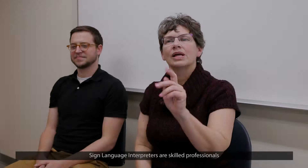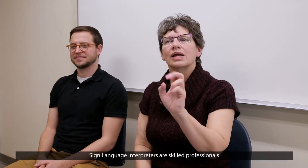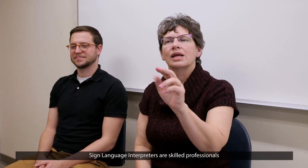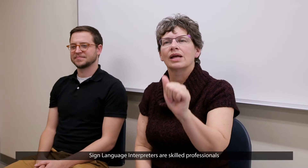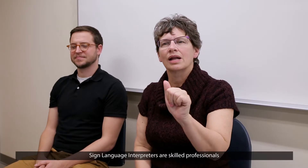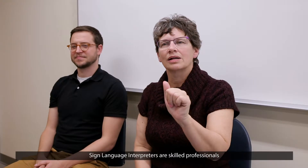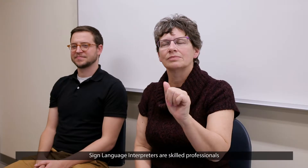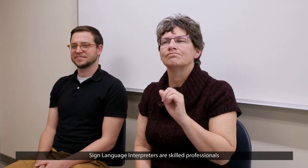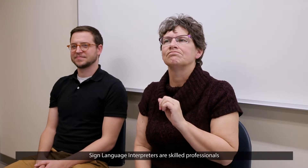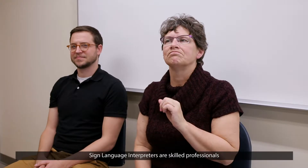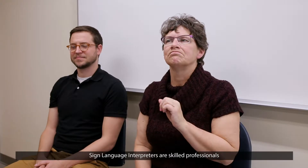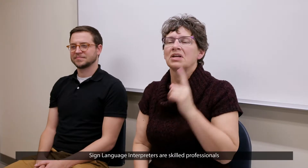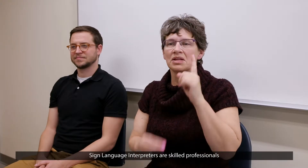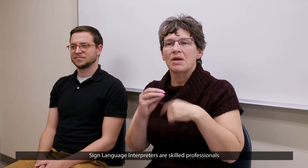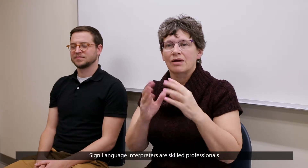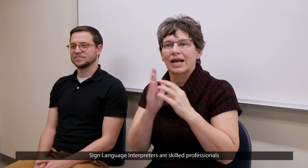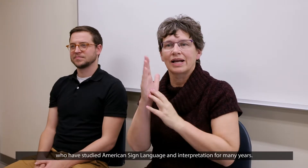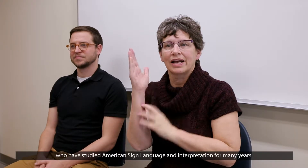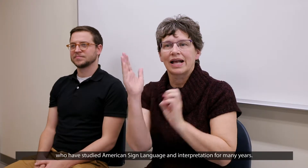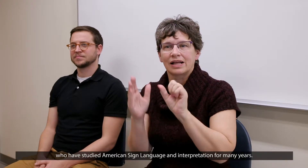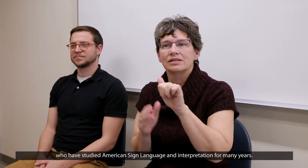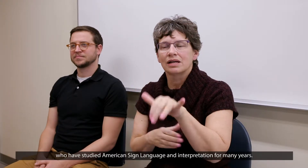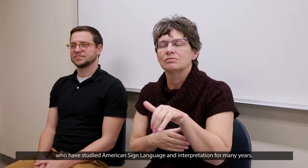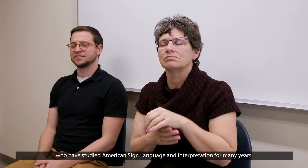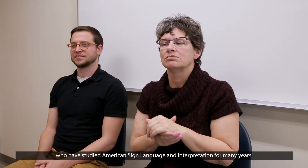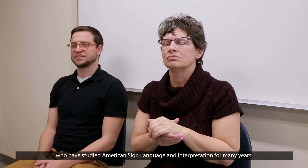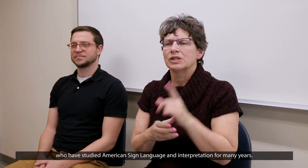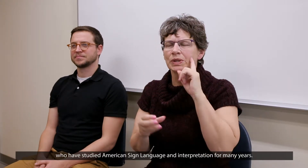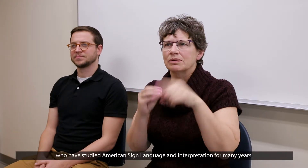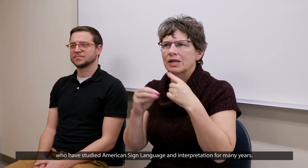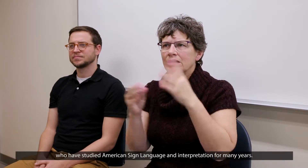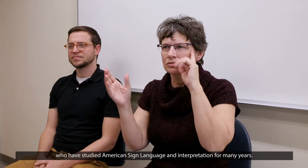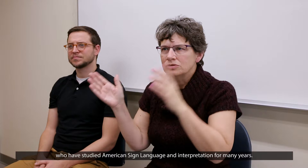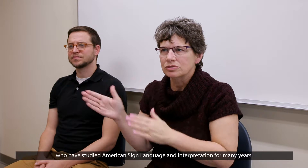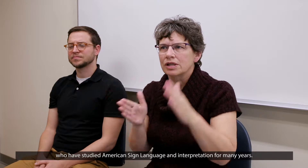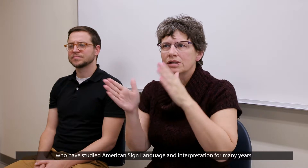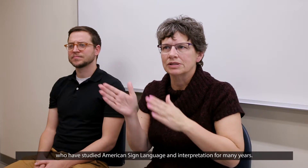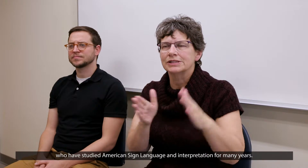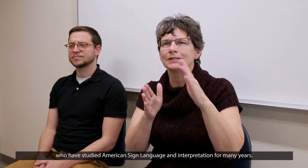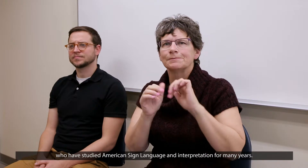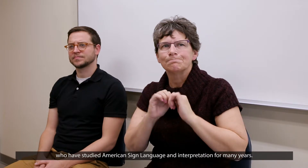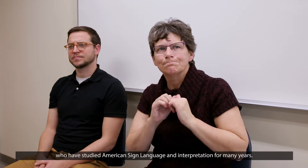Sign language interpreters are skilled professionals who have studied American Sign Language and interpretation for many years.